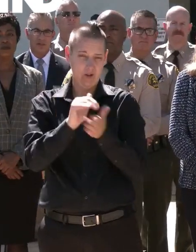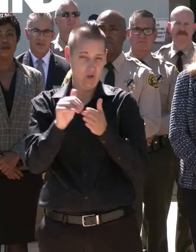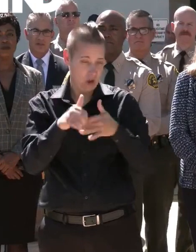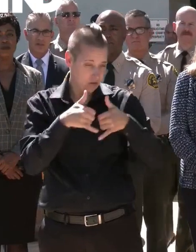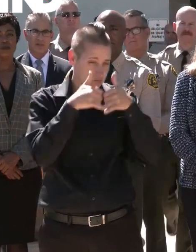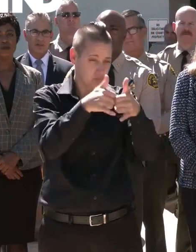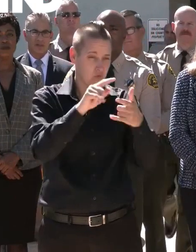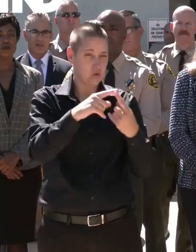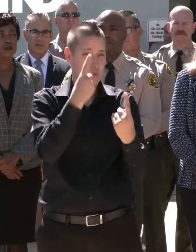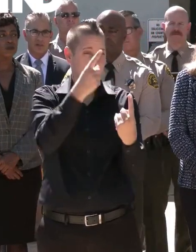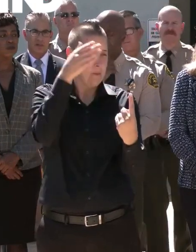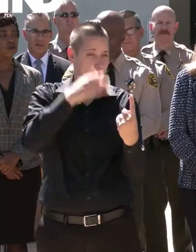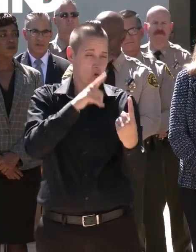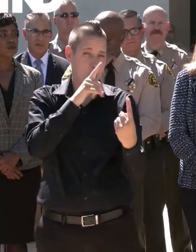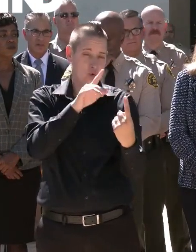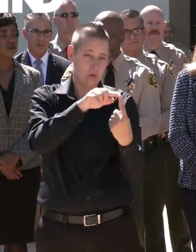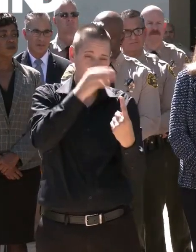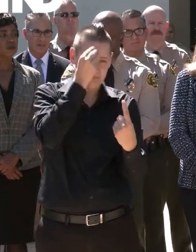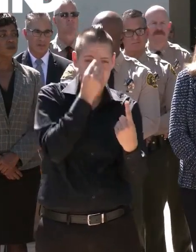$250,000 to any one